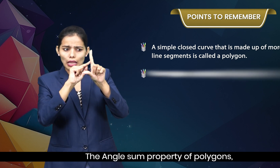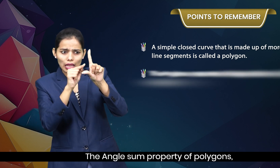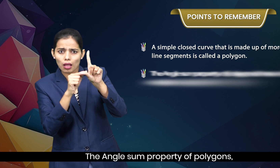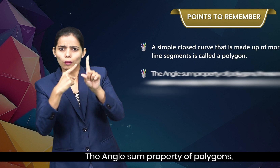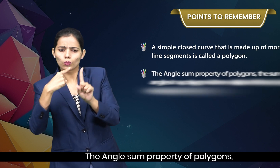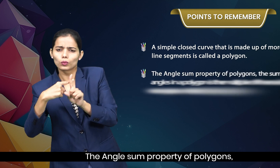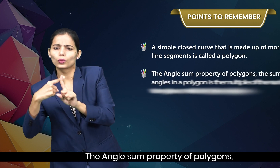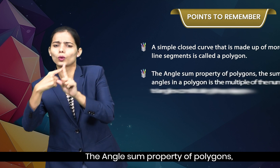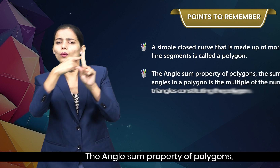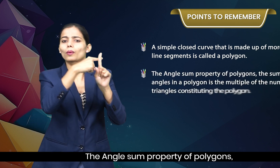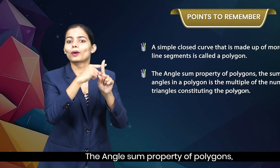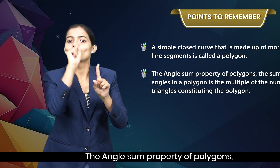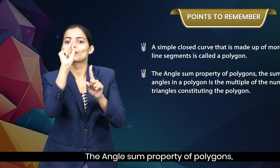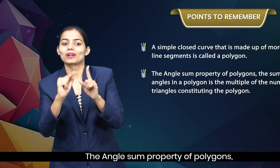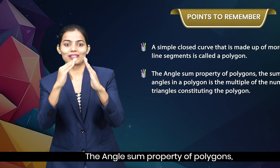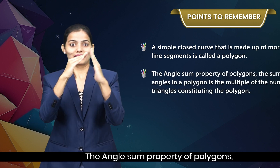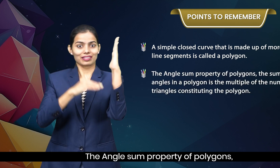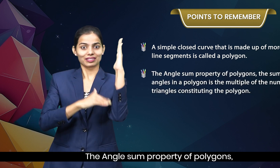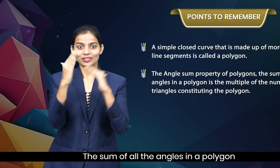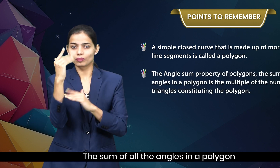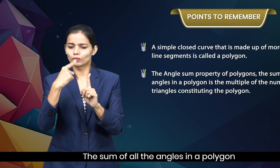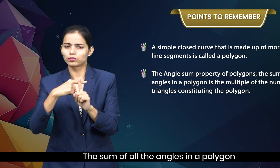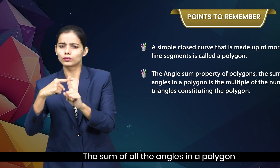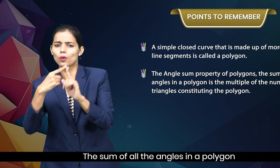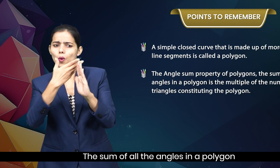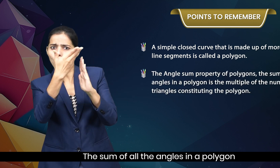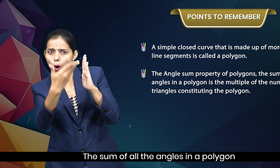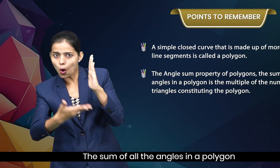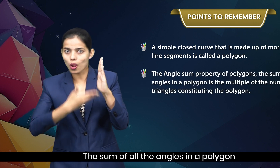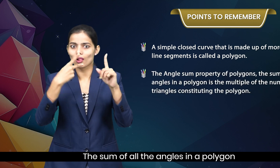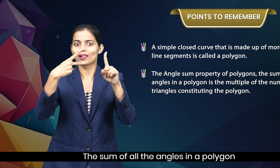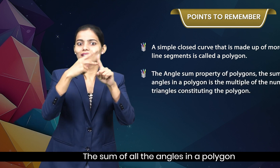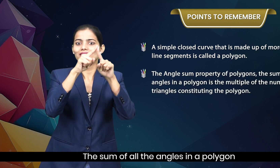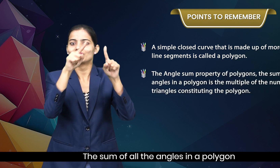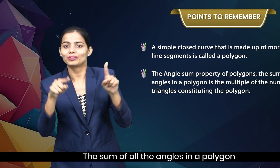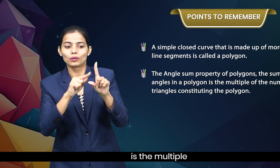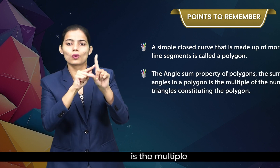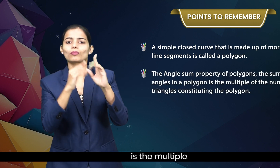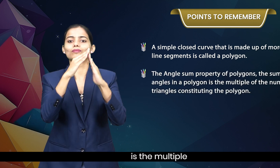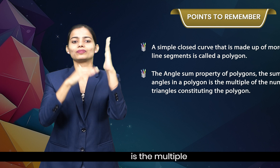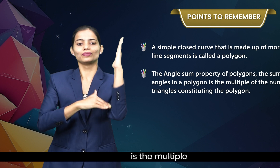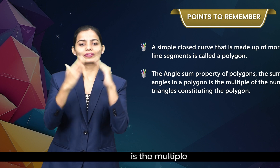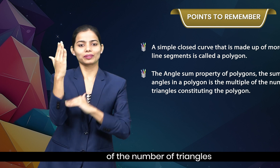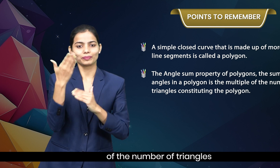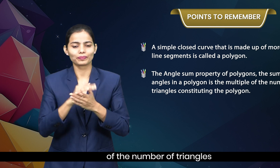The angle sum property of polygons, the sum of all the angles in a polygon is the multiple of the number